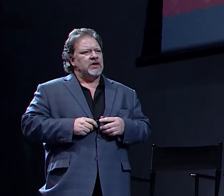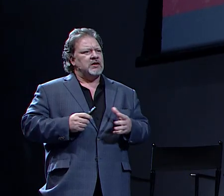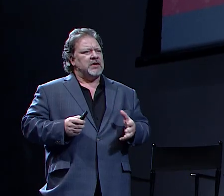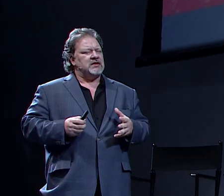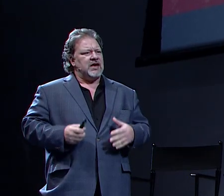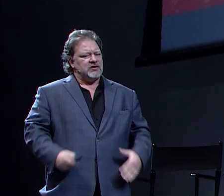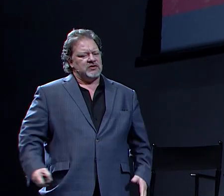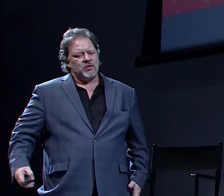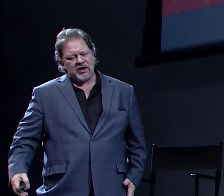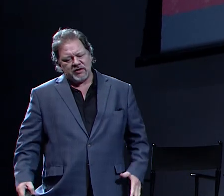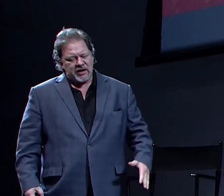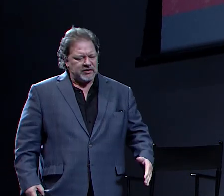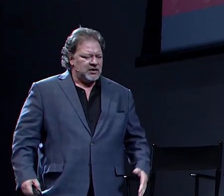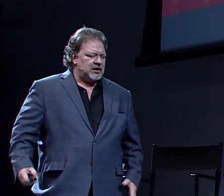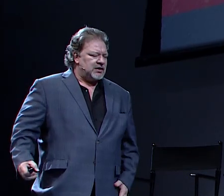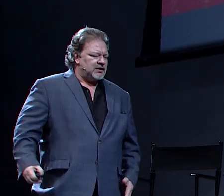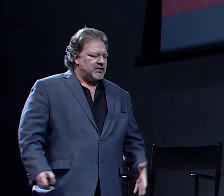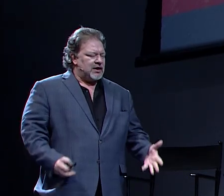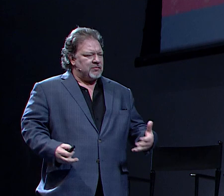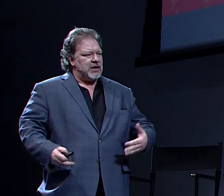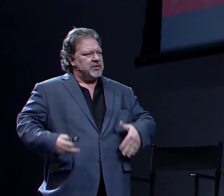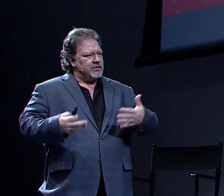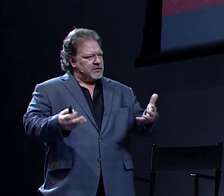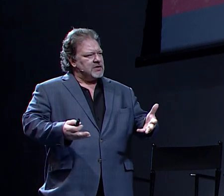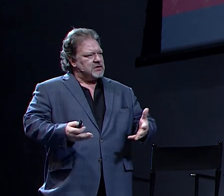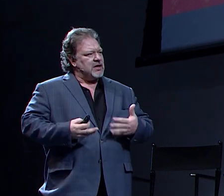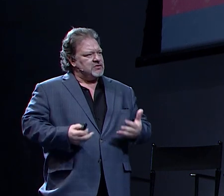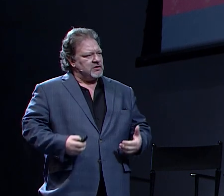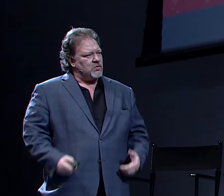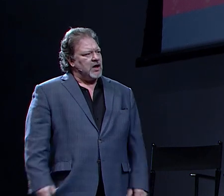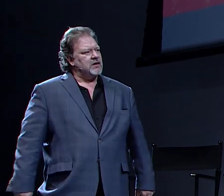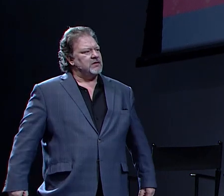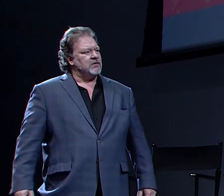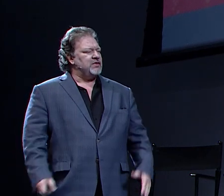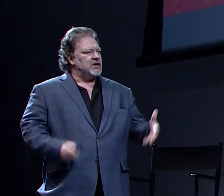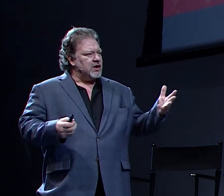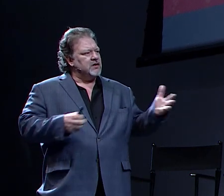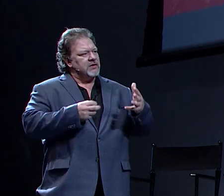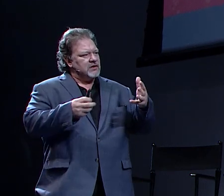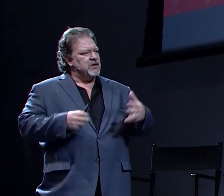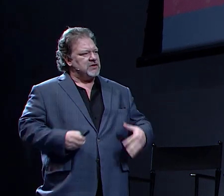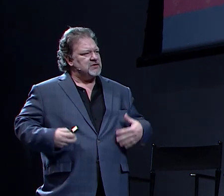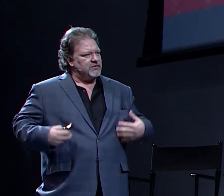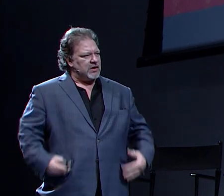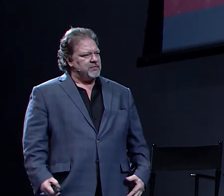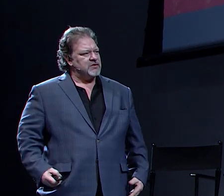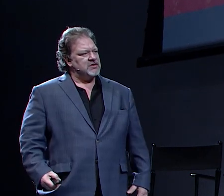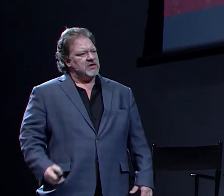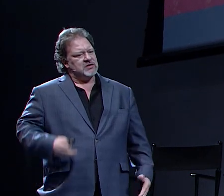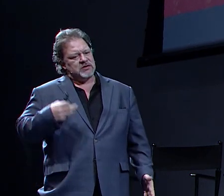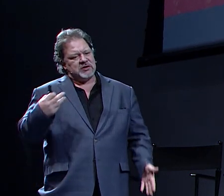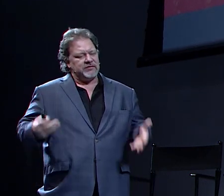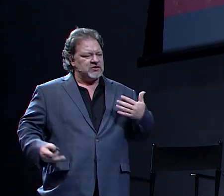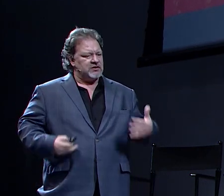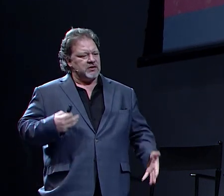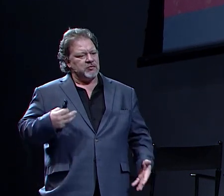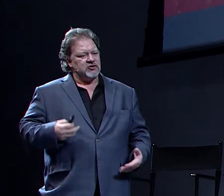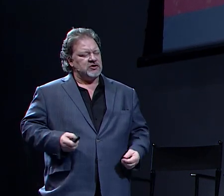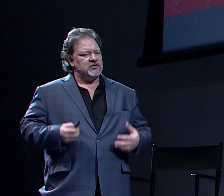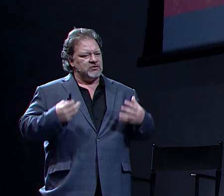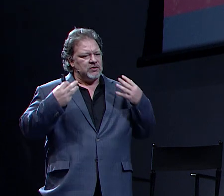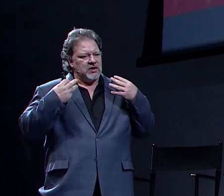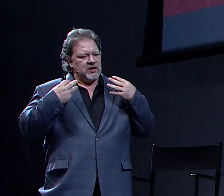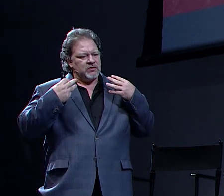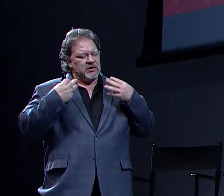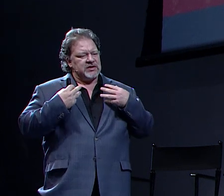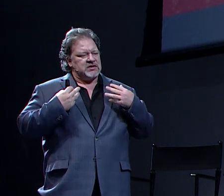So, but to actually walk around, you know, they have bipedal things that actually walk, and Raytheon and other companies develop those things. I mean, eventually they'll